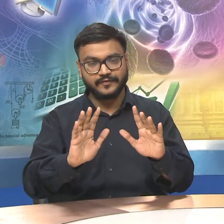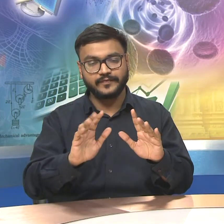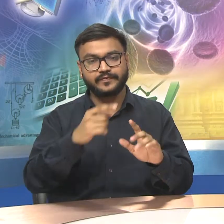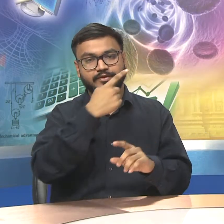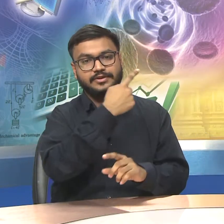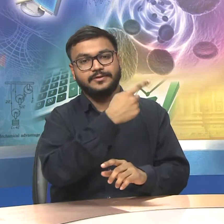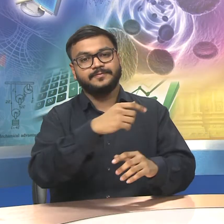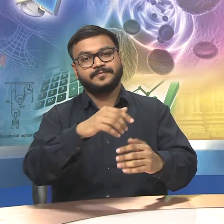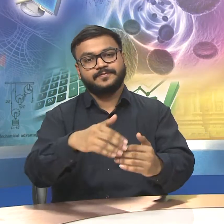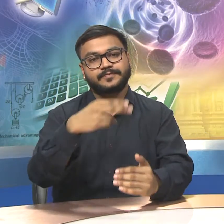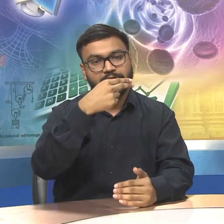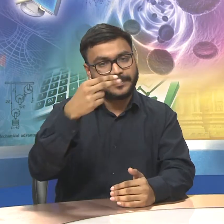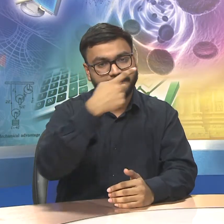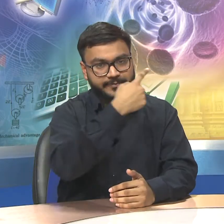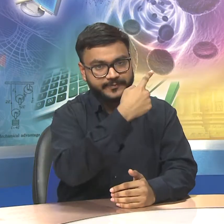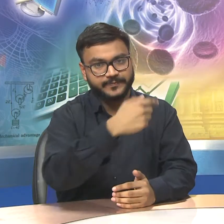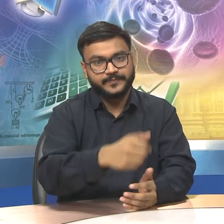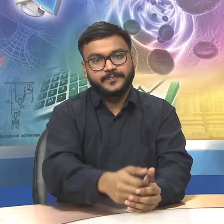These are the example of the movement.